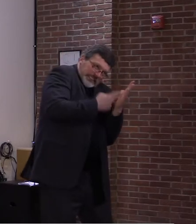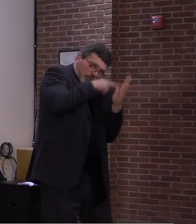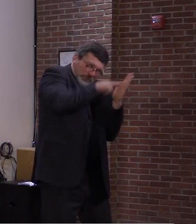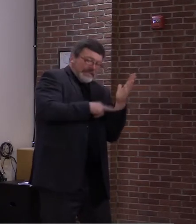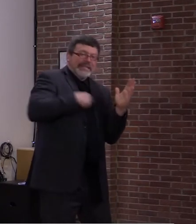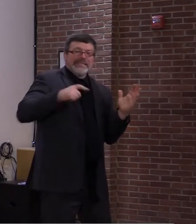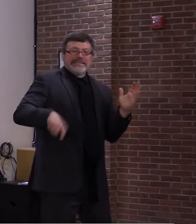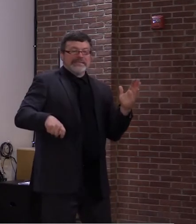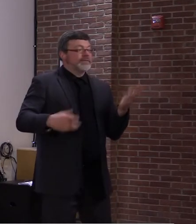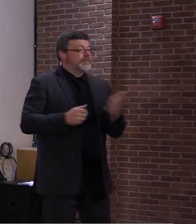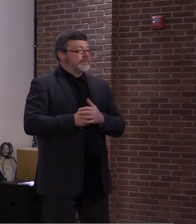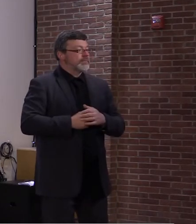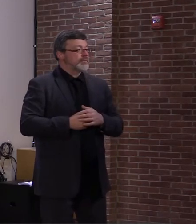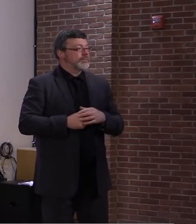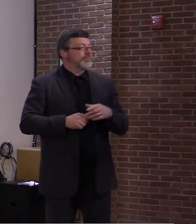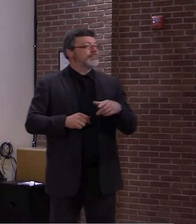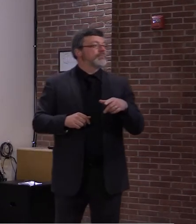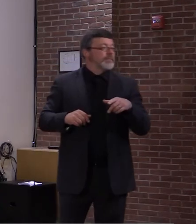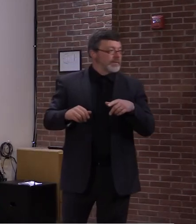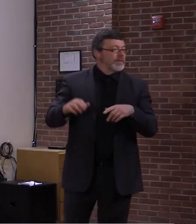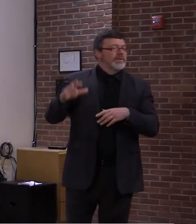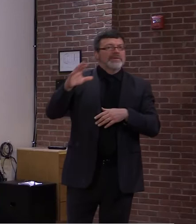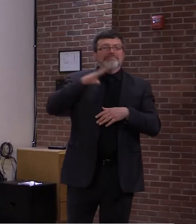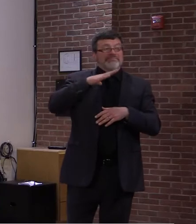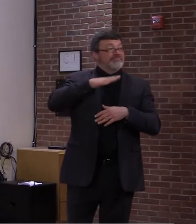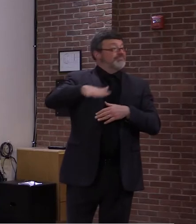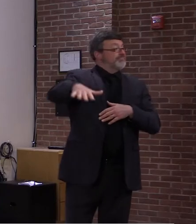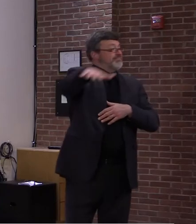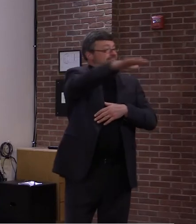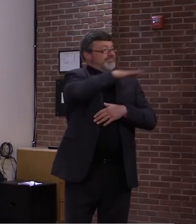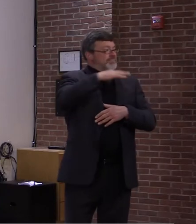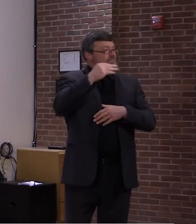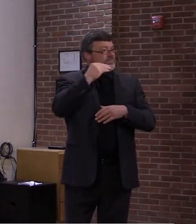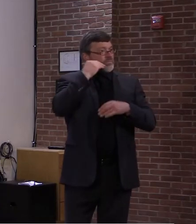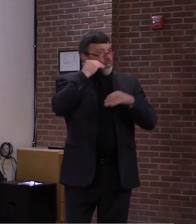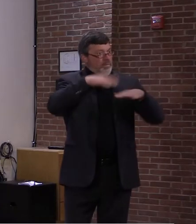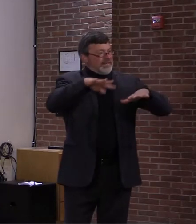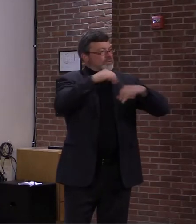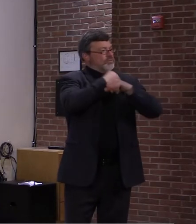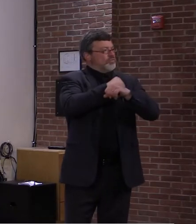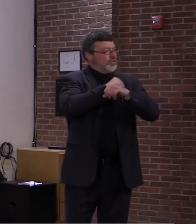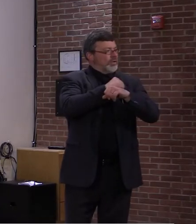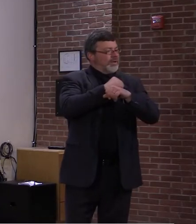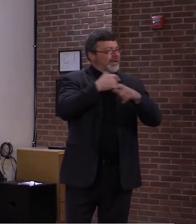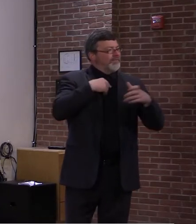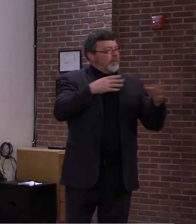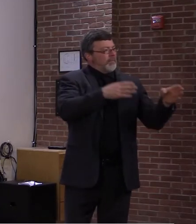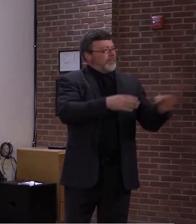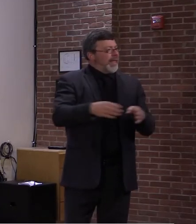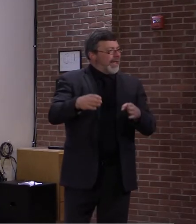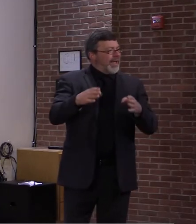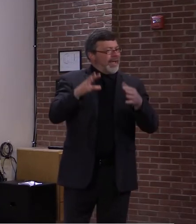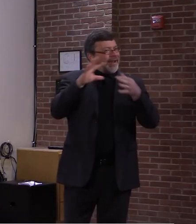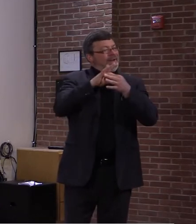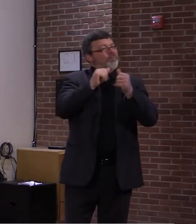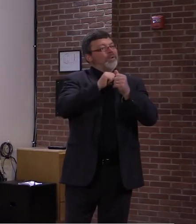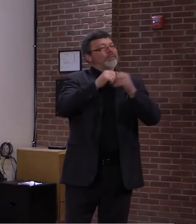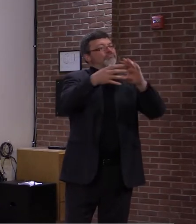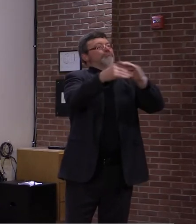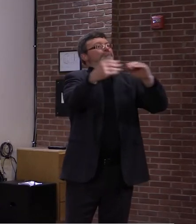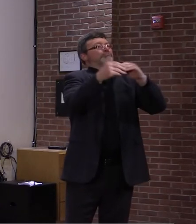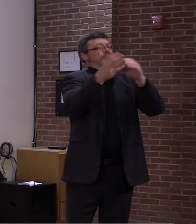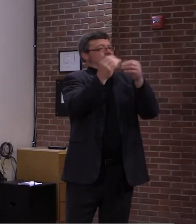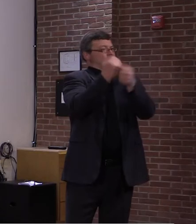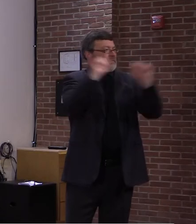a disinformation governance board to suppress free speech in the United States? And do you have an opinion on